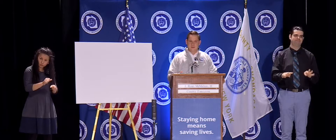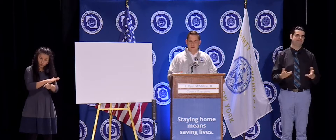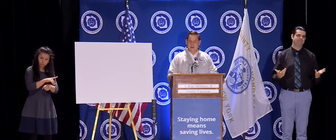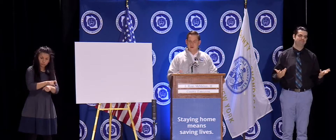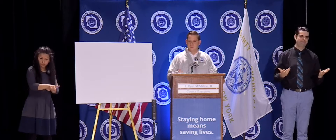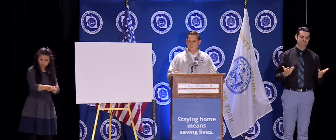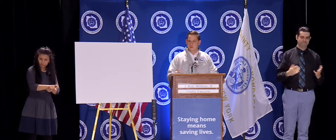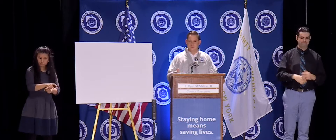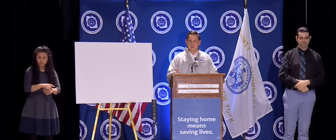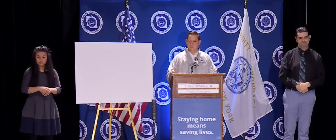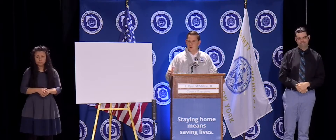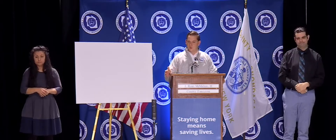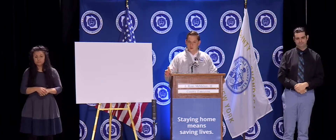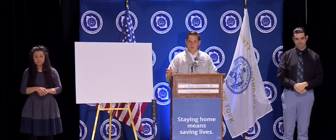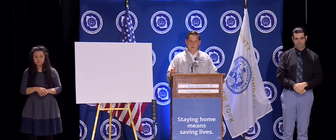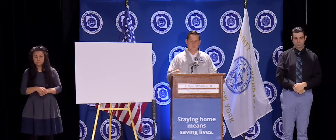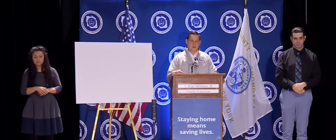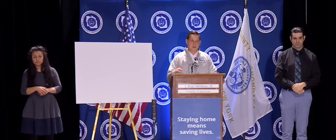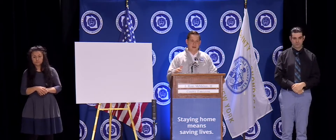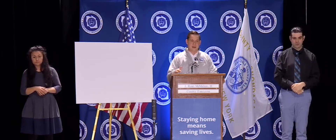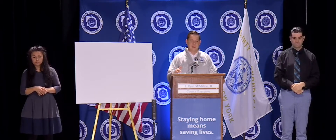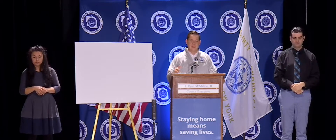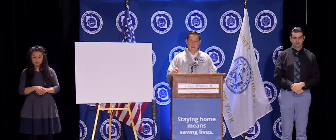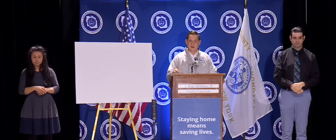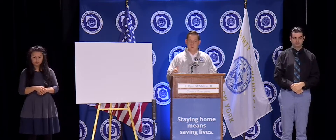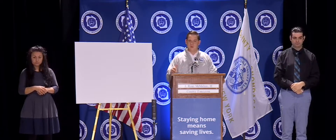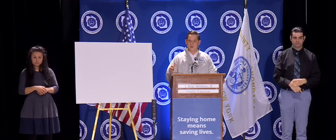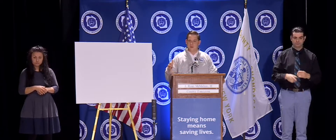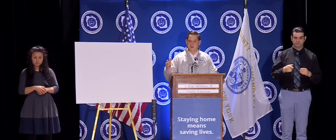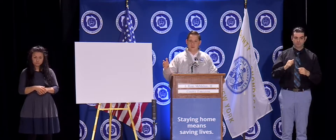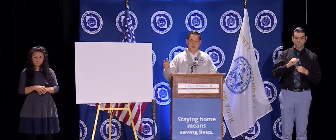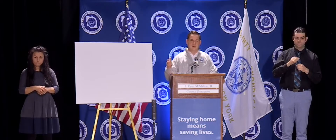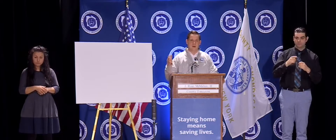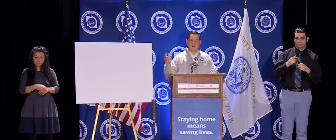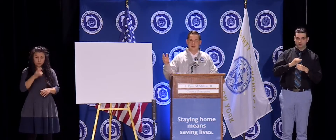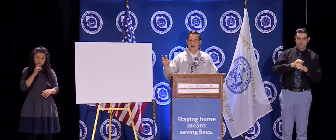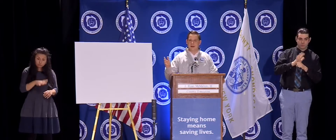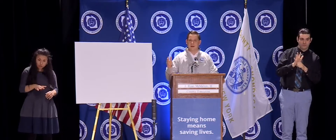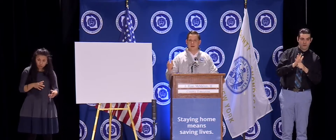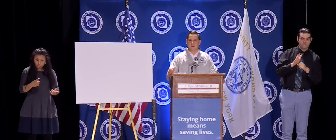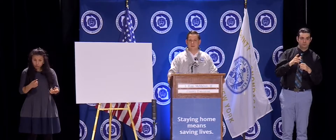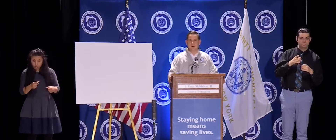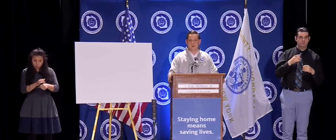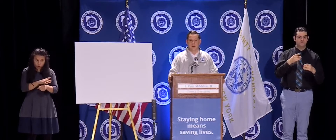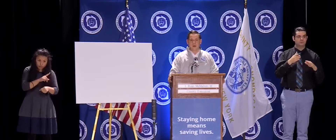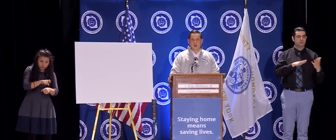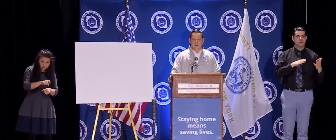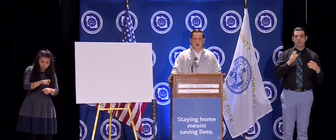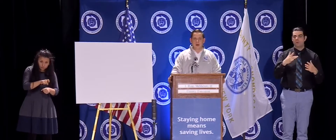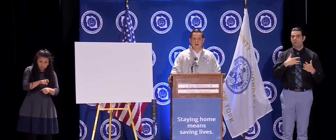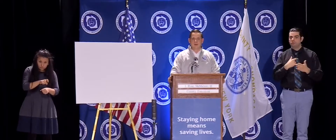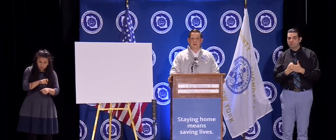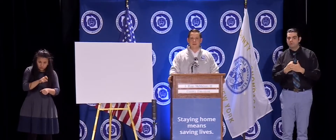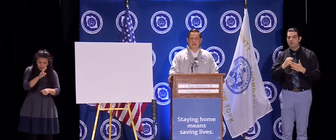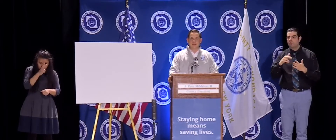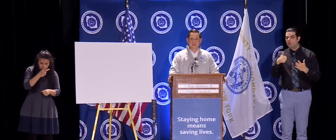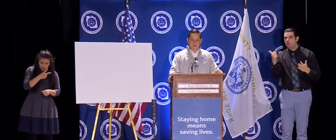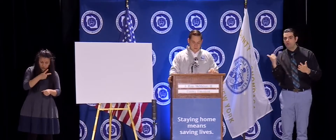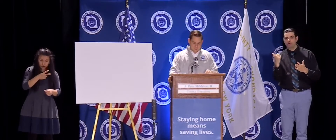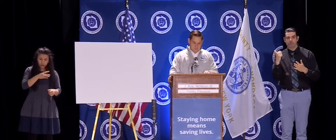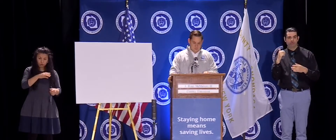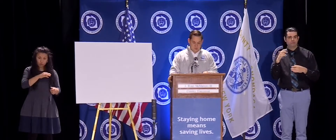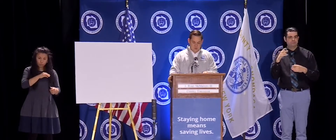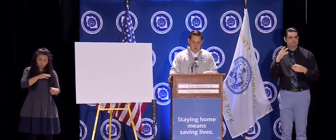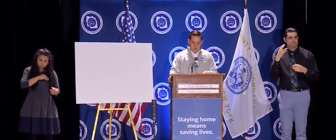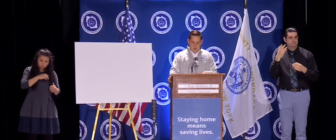they died of just COVID or if they died and had COVID and had a heart attack, anything else. So that's